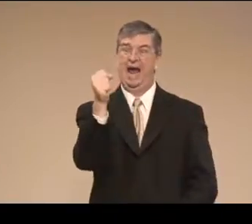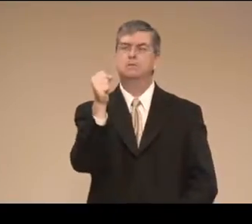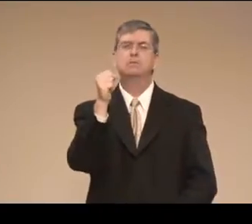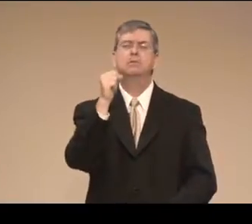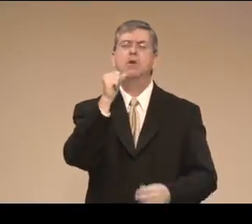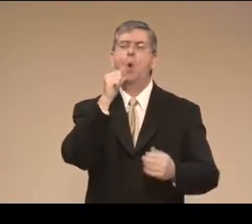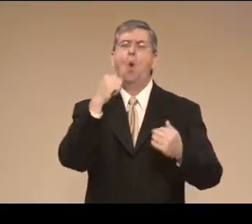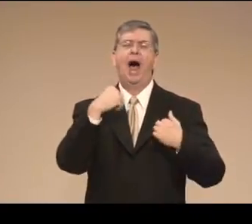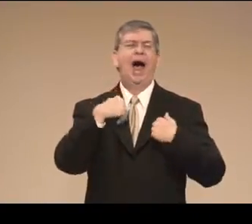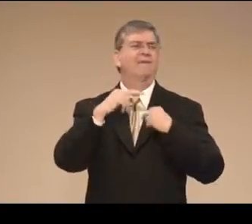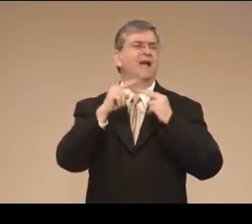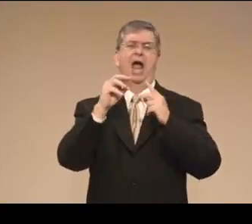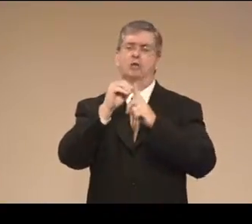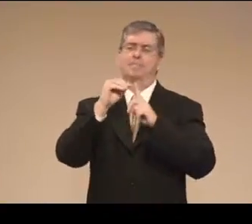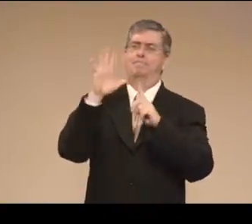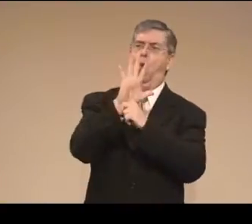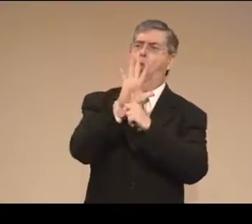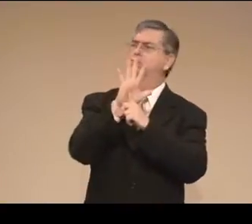him. And in the 80s,